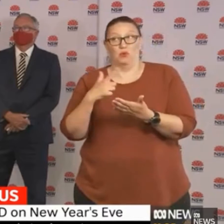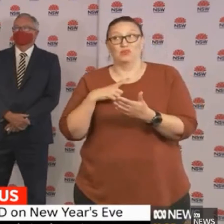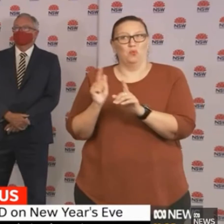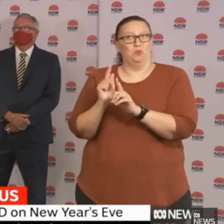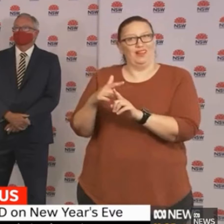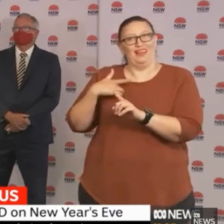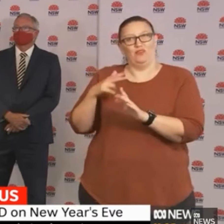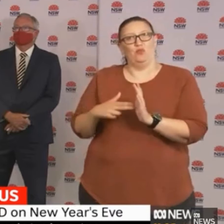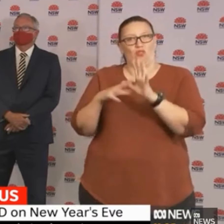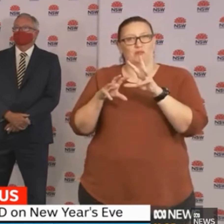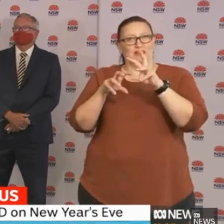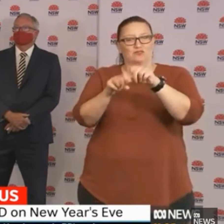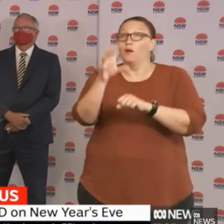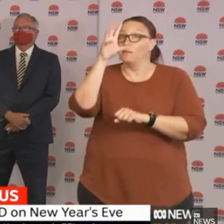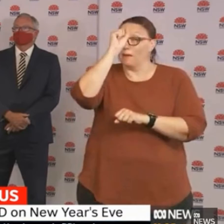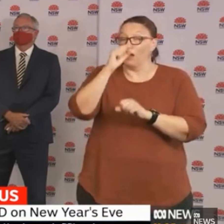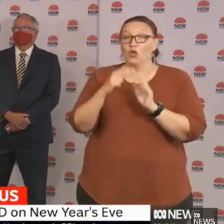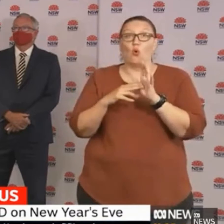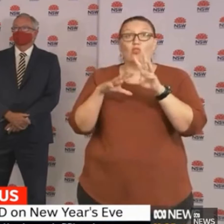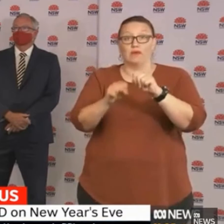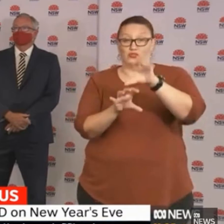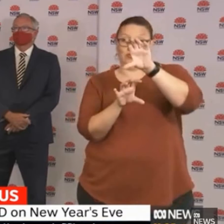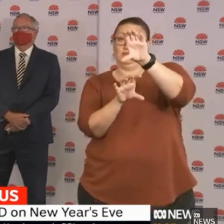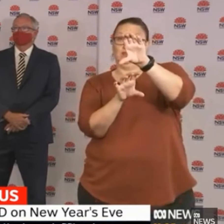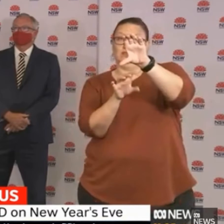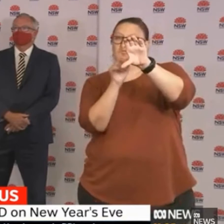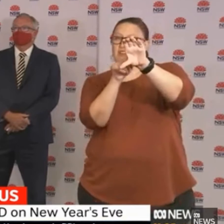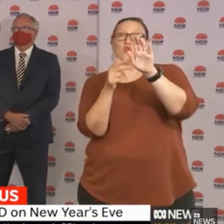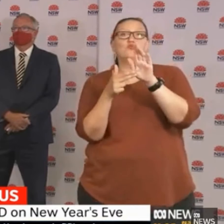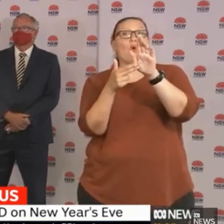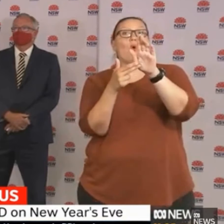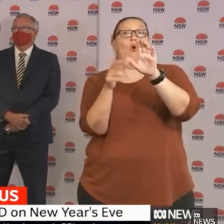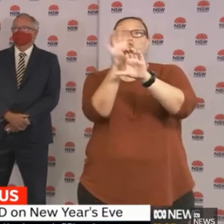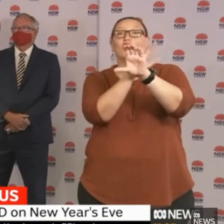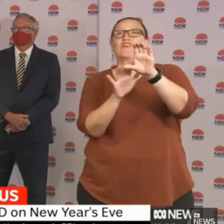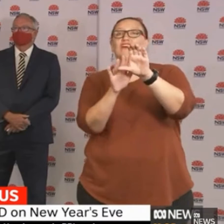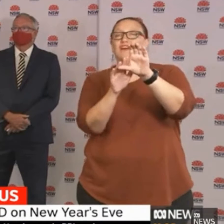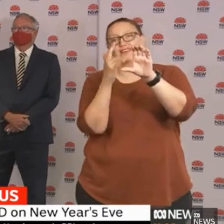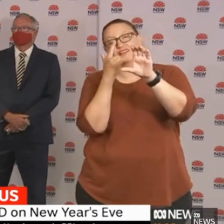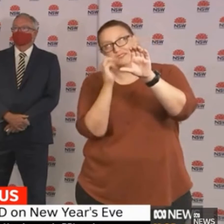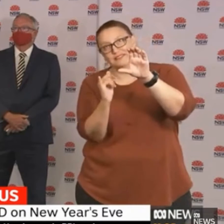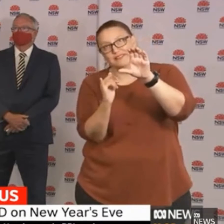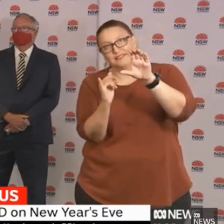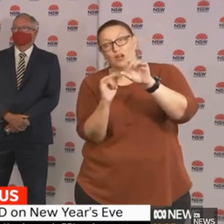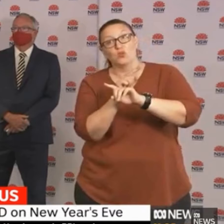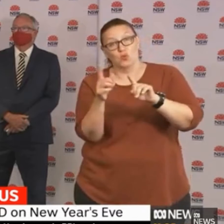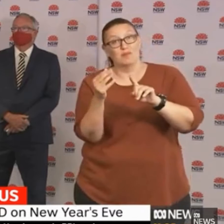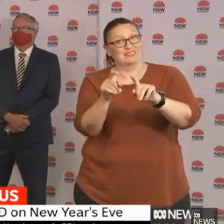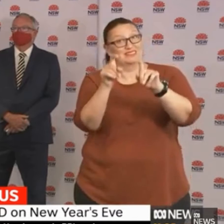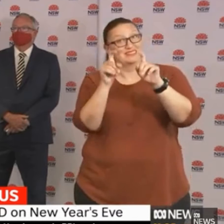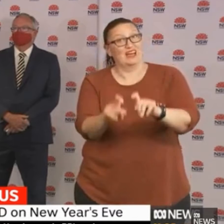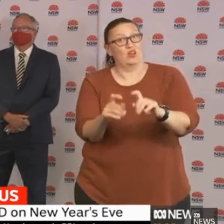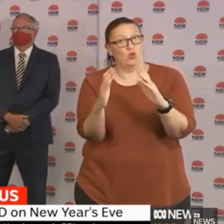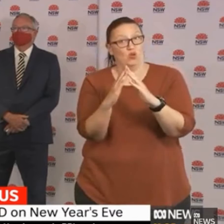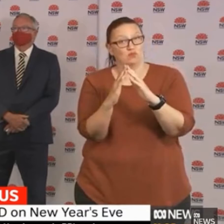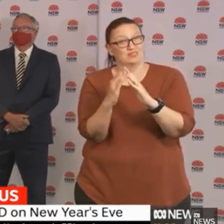are in the northern part of the Northern Beaches and the northern zone of the Northern Beaches around the Avalon cluster, Unfortunately, the stay-at-home provisions